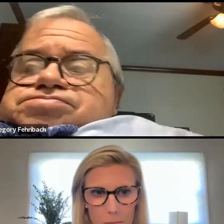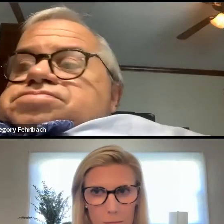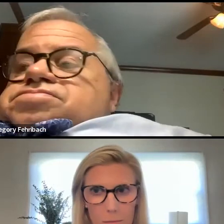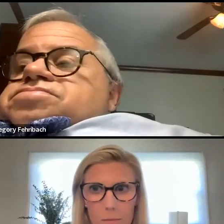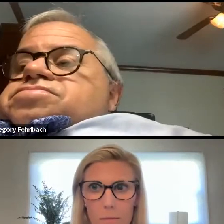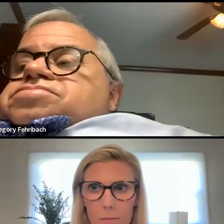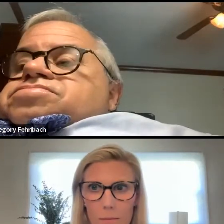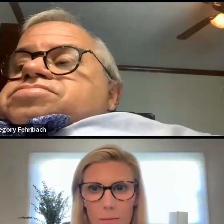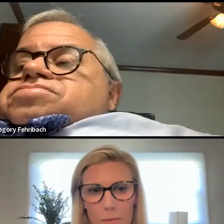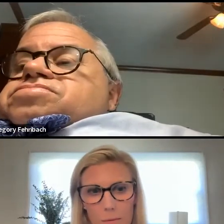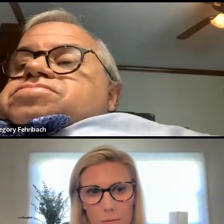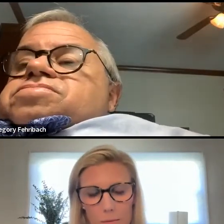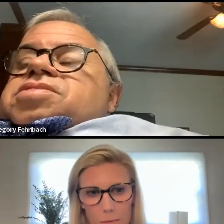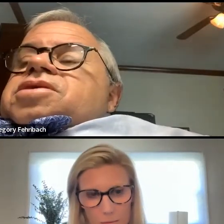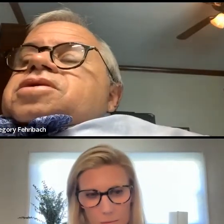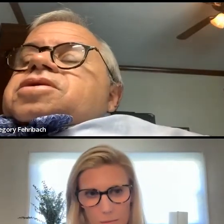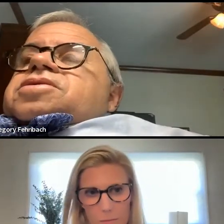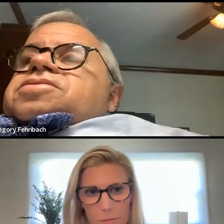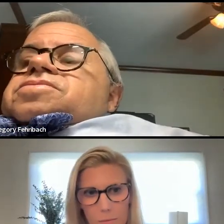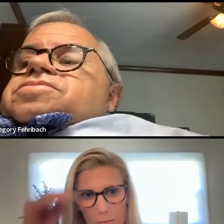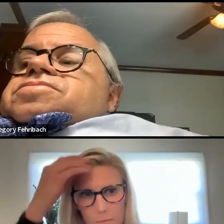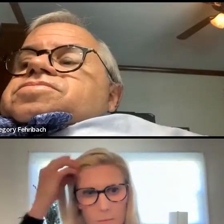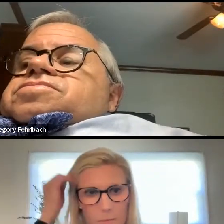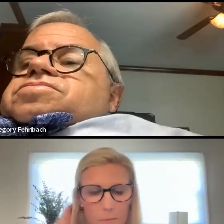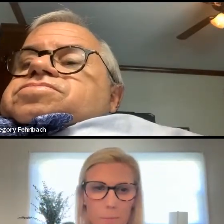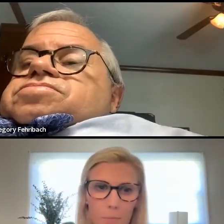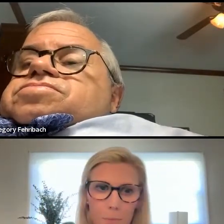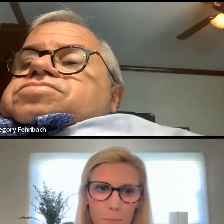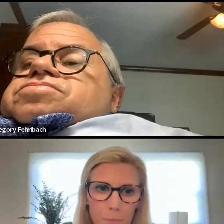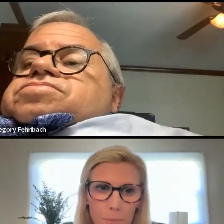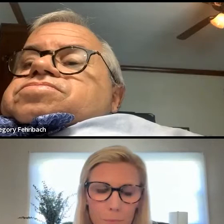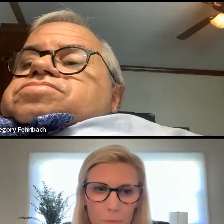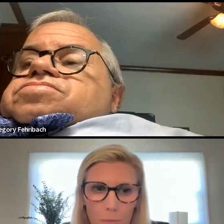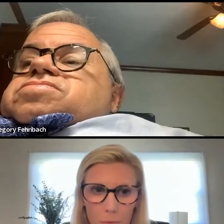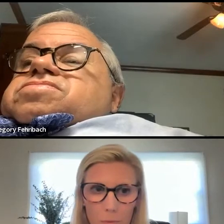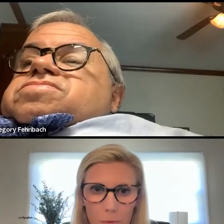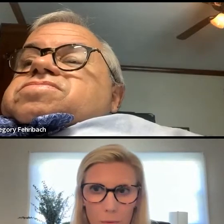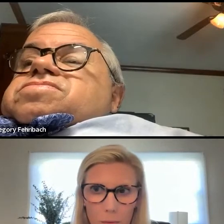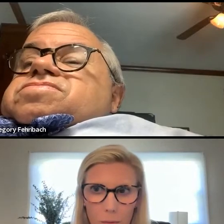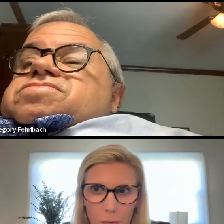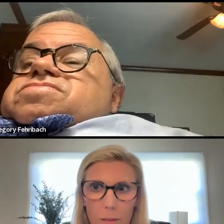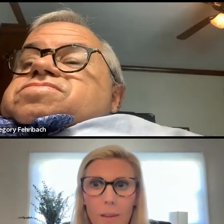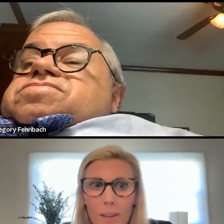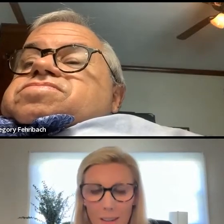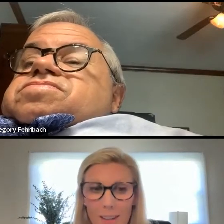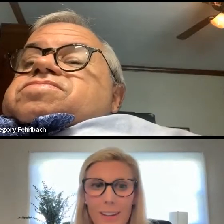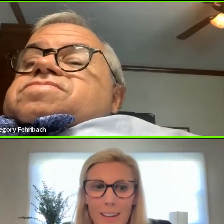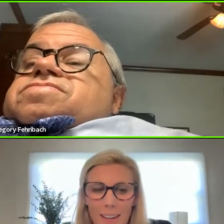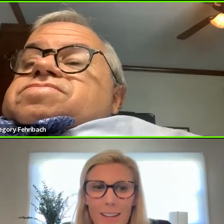Yes, my question was, do we have any idea of how this could be helpful for AI applications?